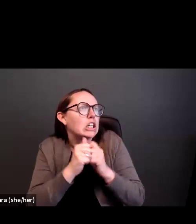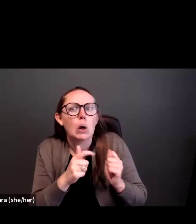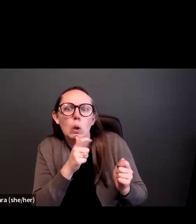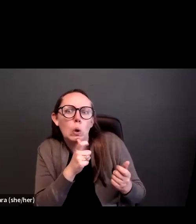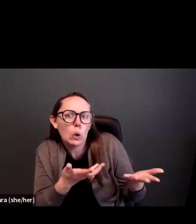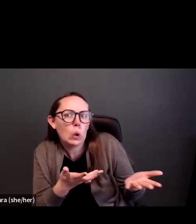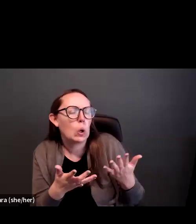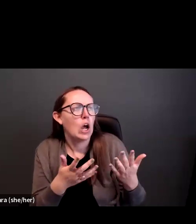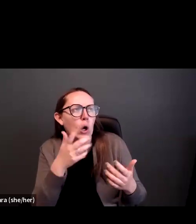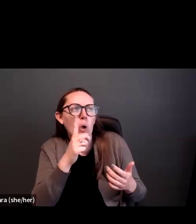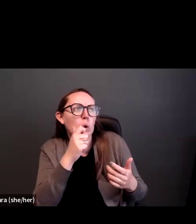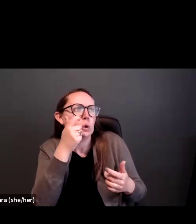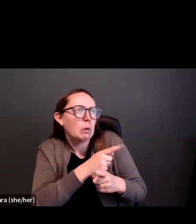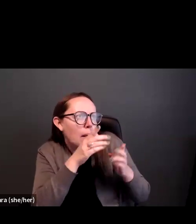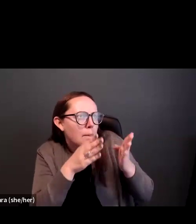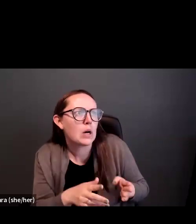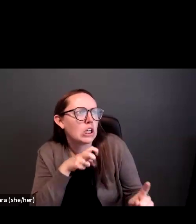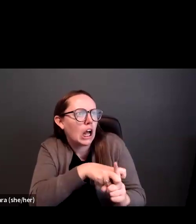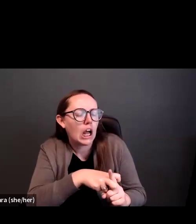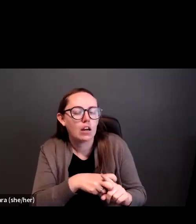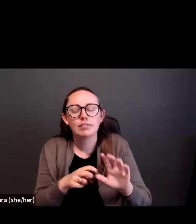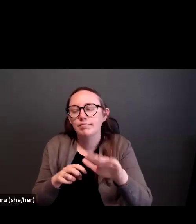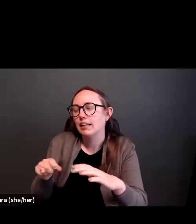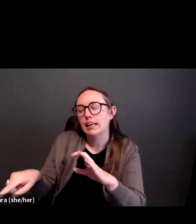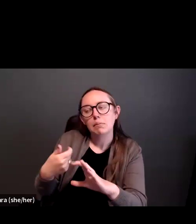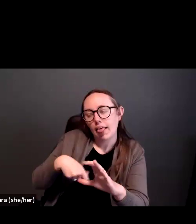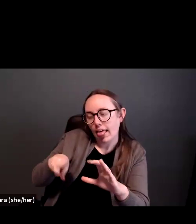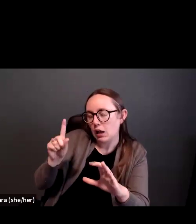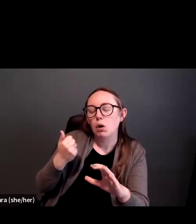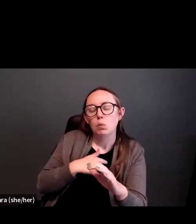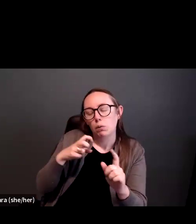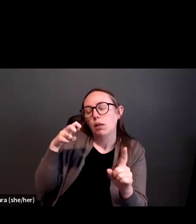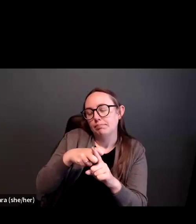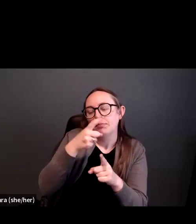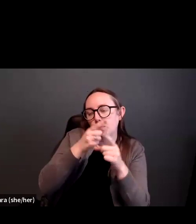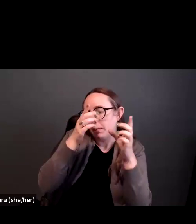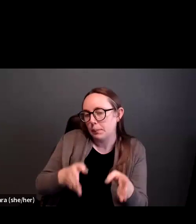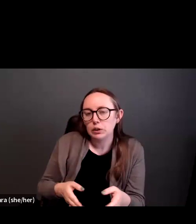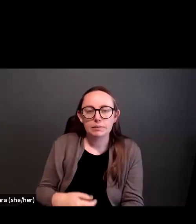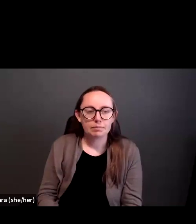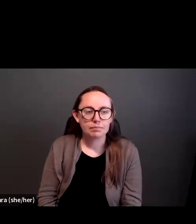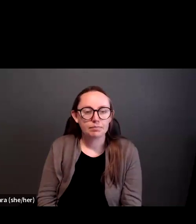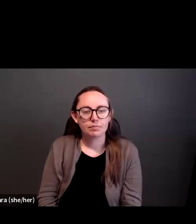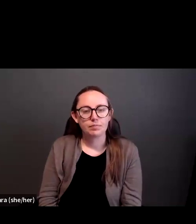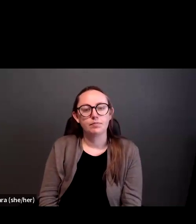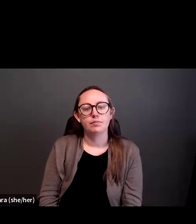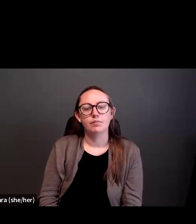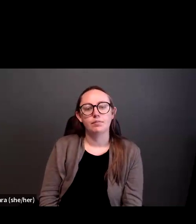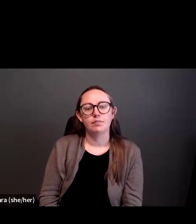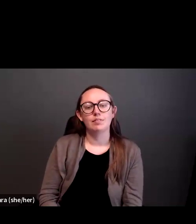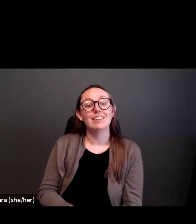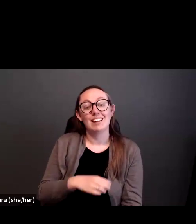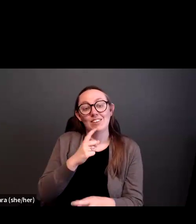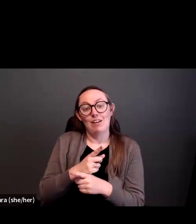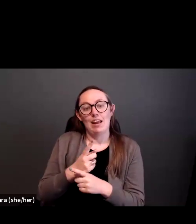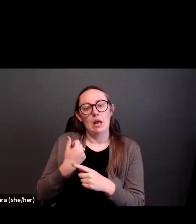place. And we definitely also, like we said at the beginning, that WTF is a DKC. We get that when